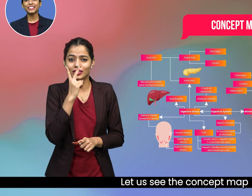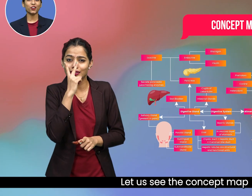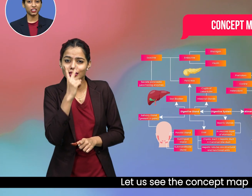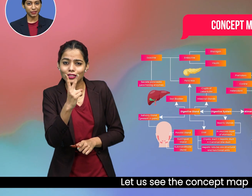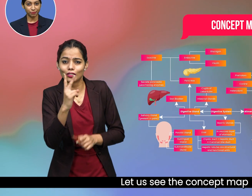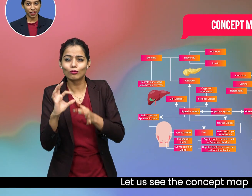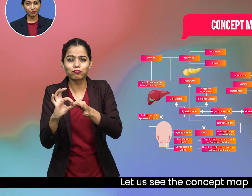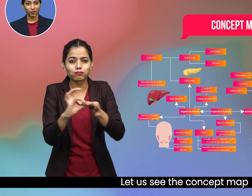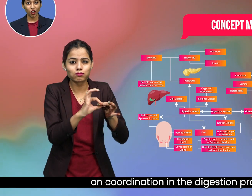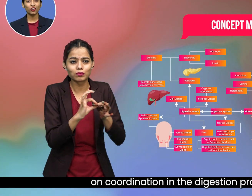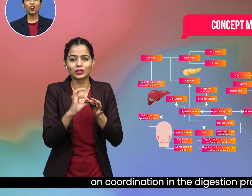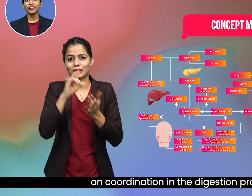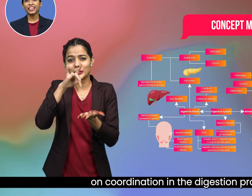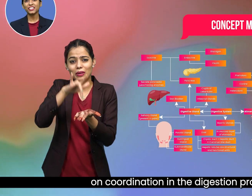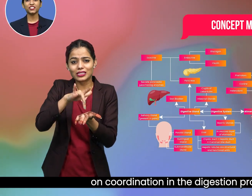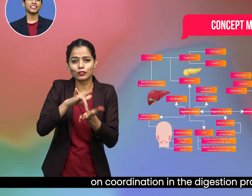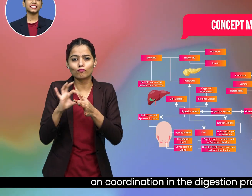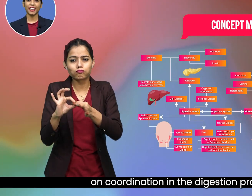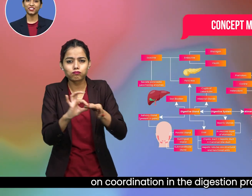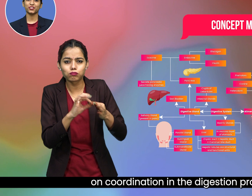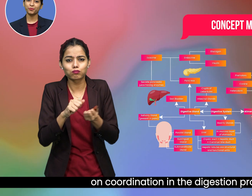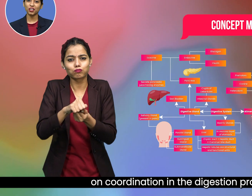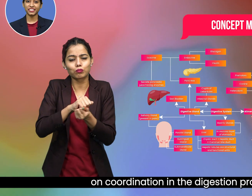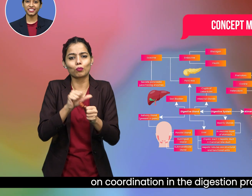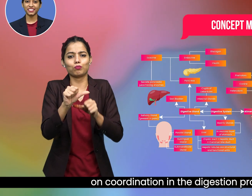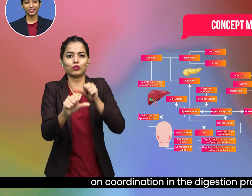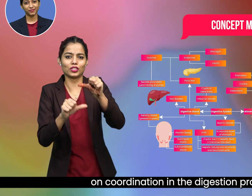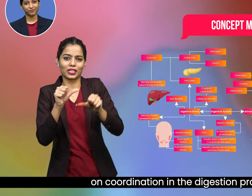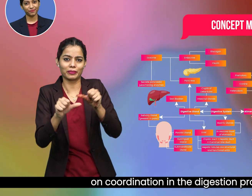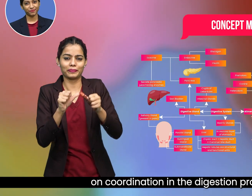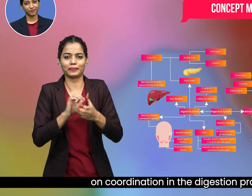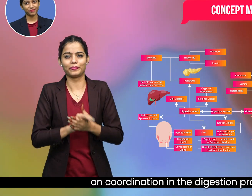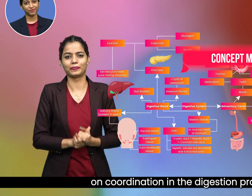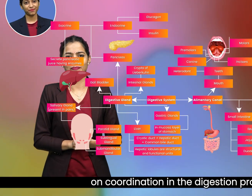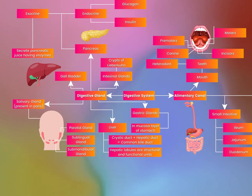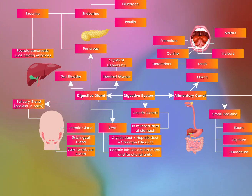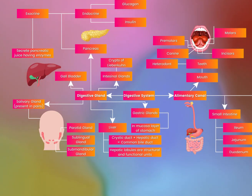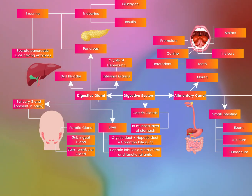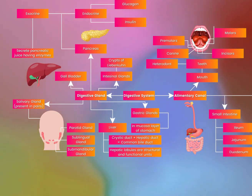Let us see the concept map on coordination in the digestion process.